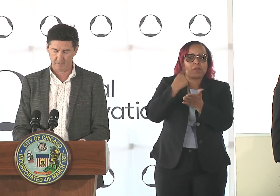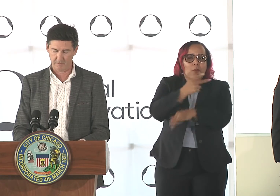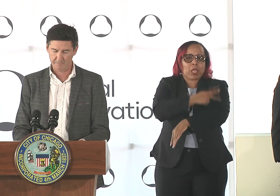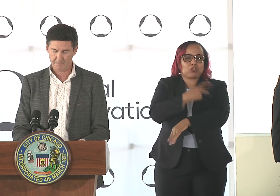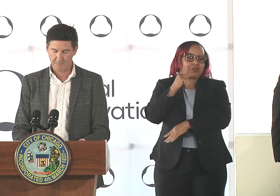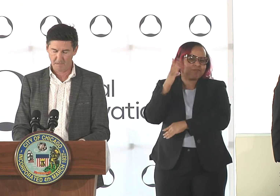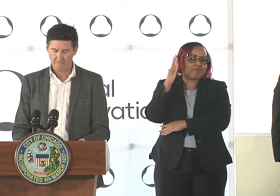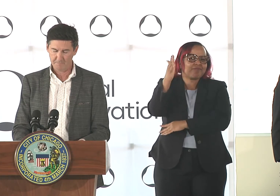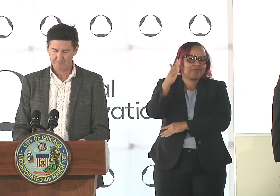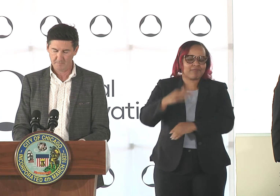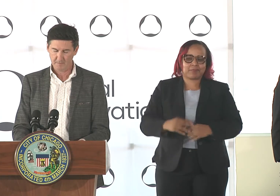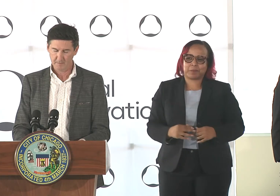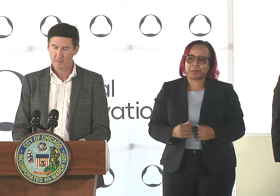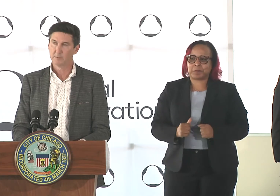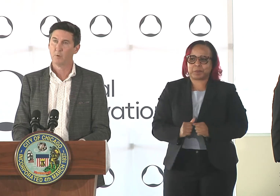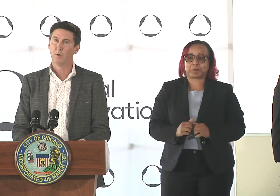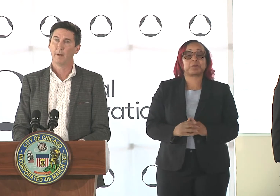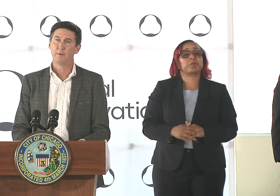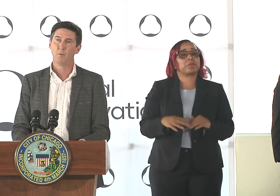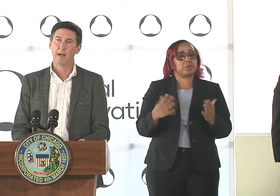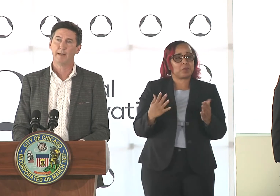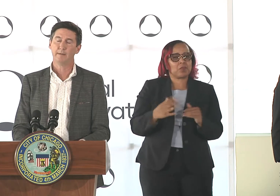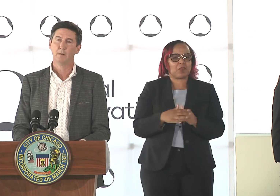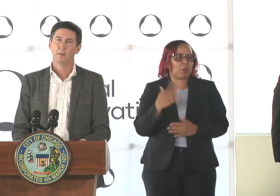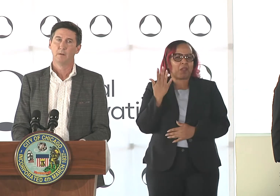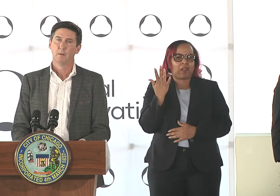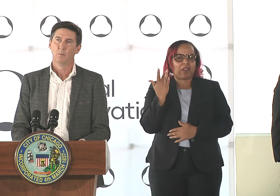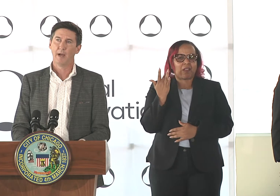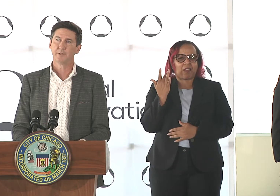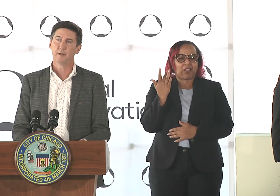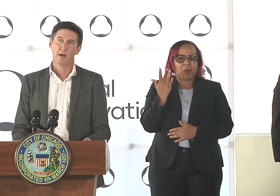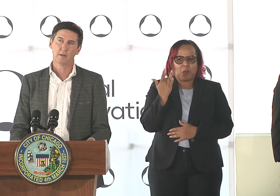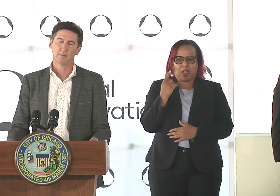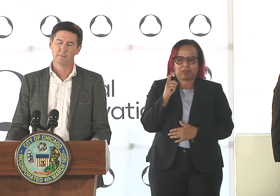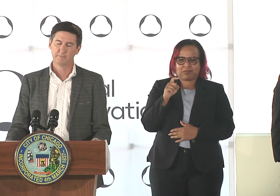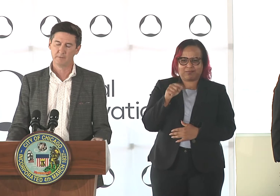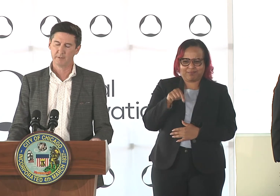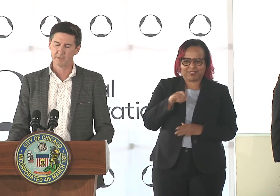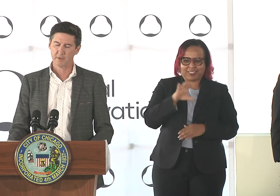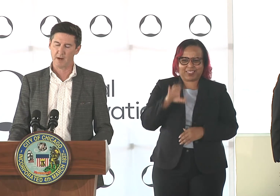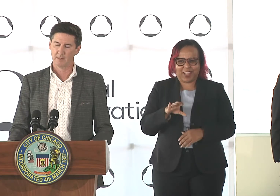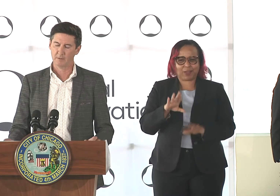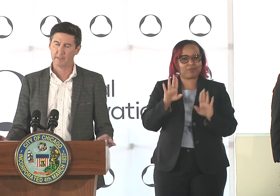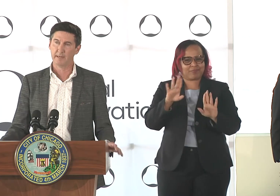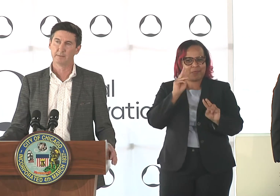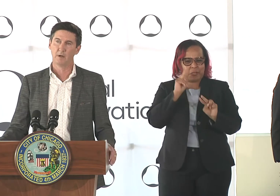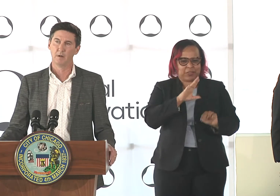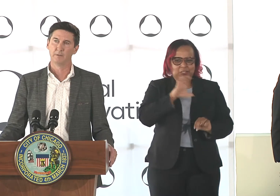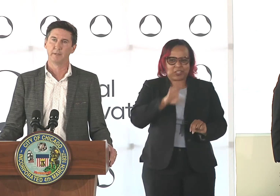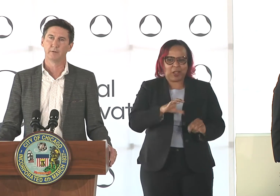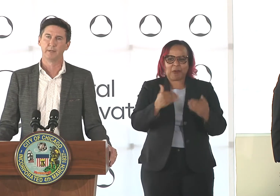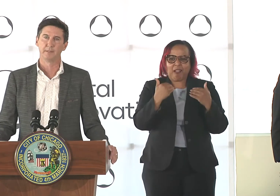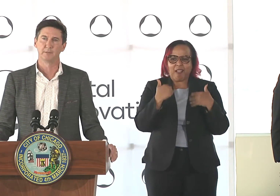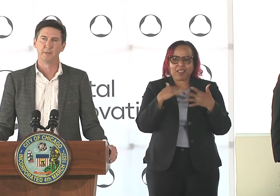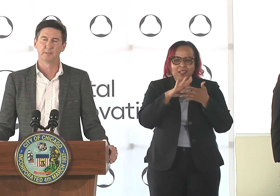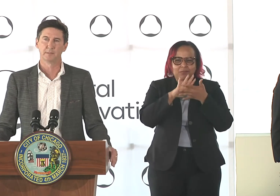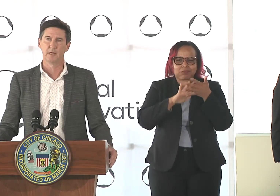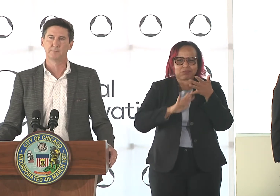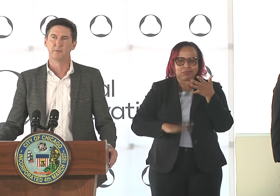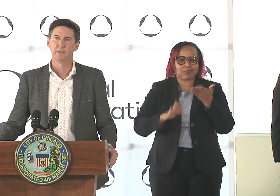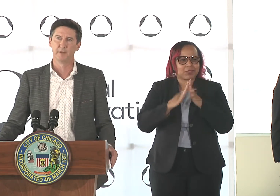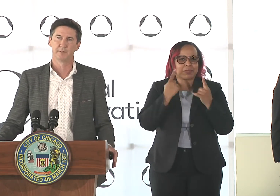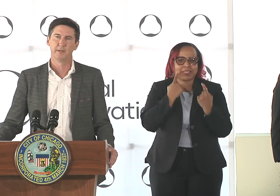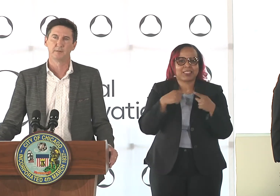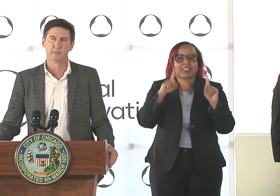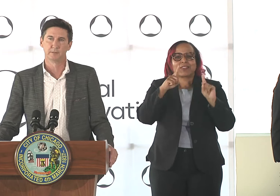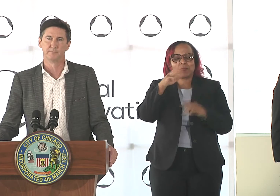down the road. So, why Chicago? If you look at Chicago, it has all the ingredients to be a